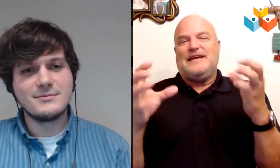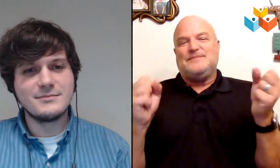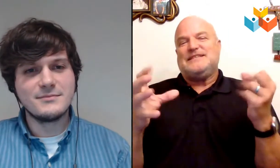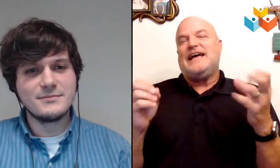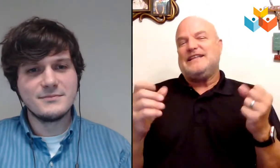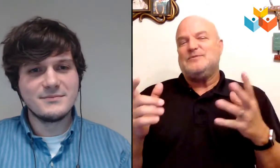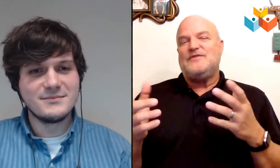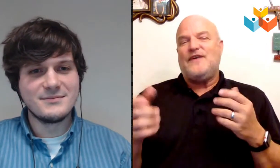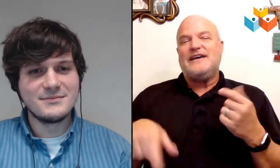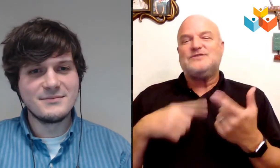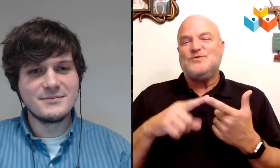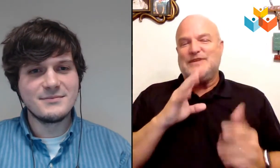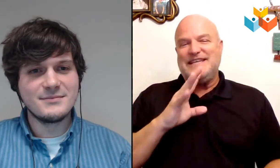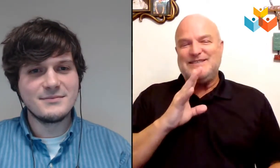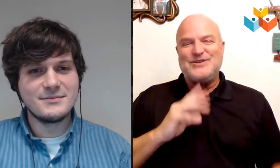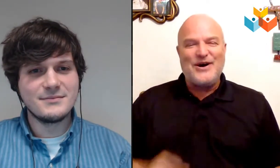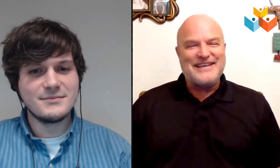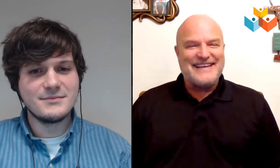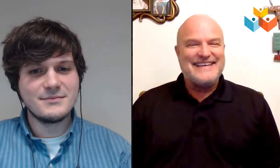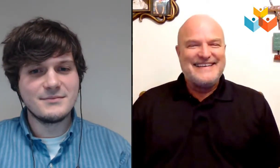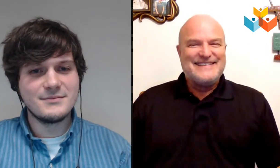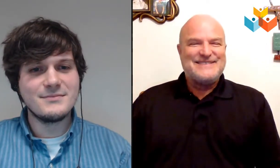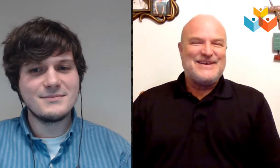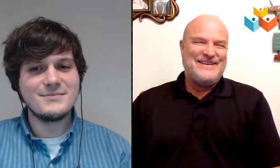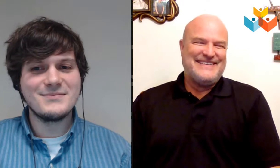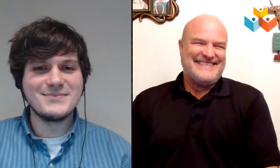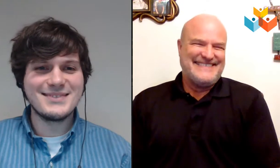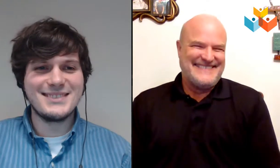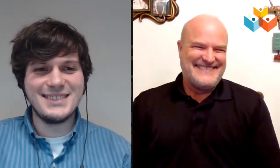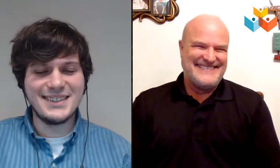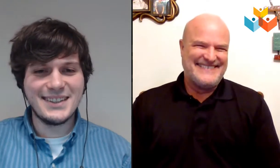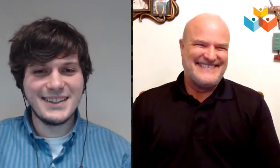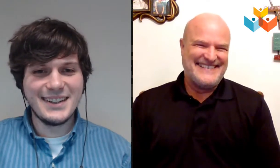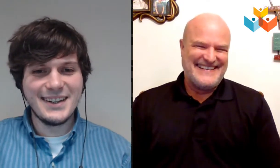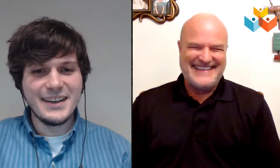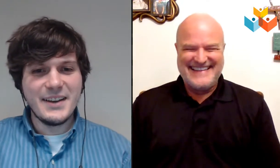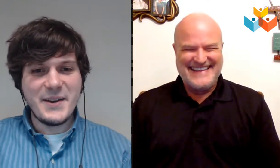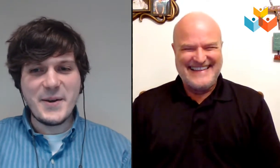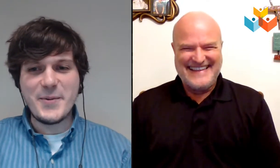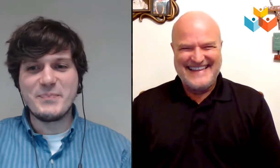you watch me, I'm signing a little bit faster when he's talking. So.